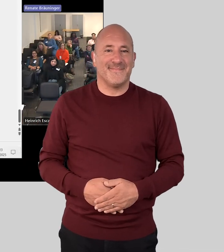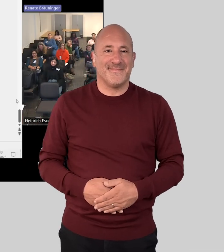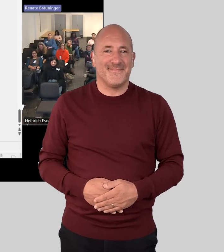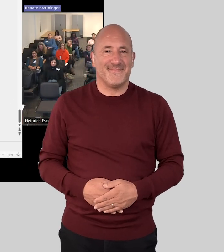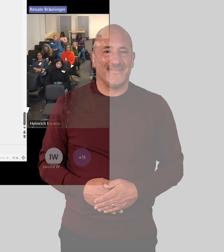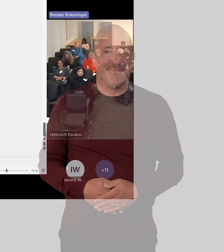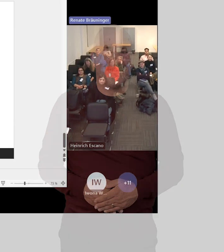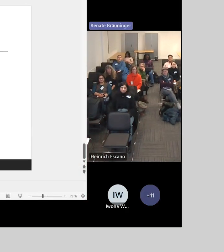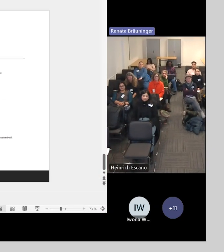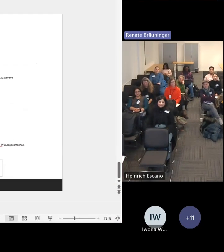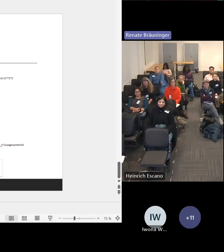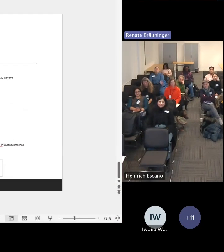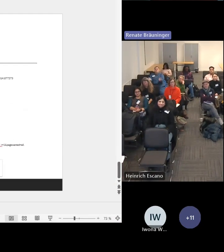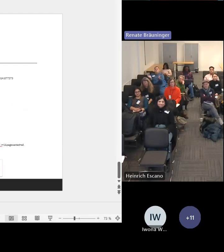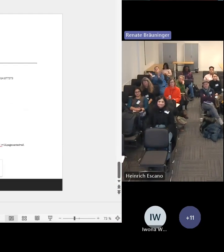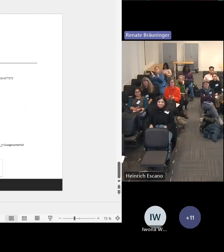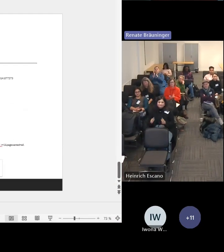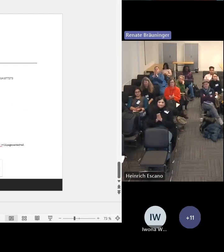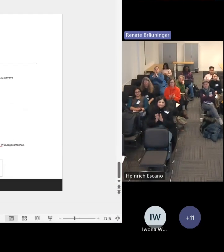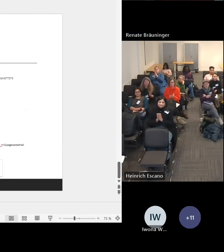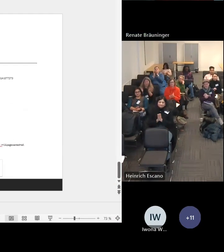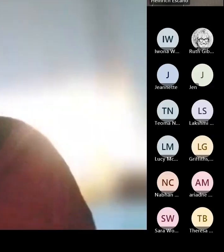bibliography. Thank you very much for listening.